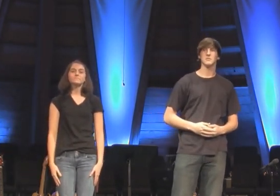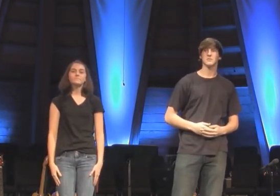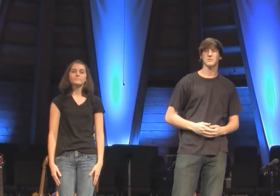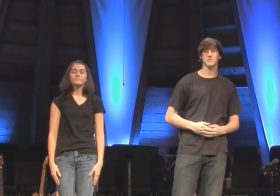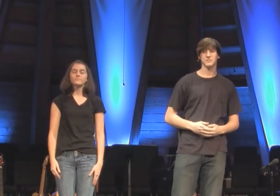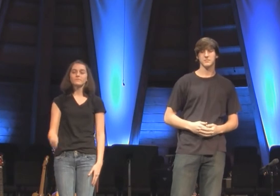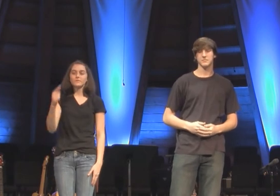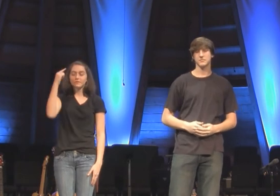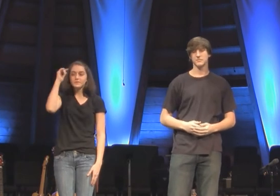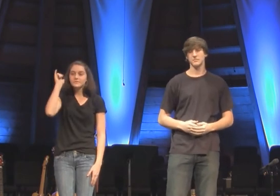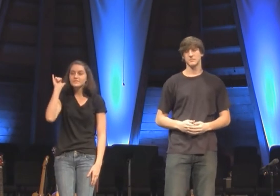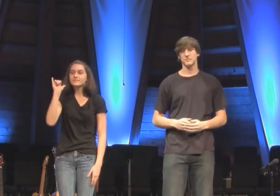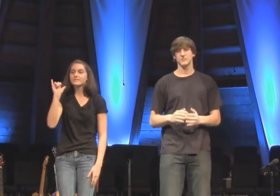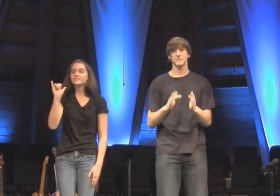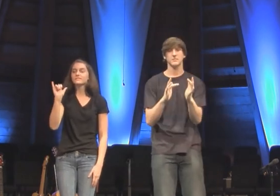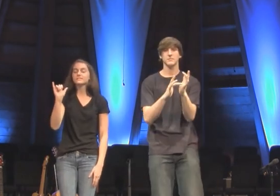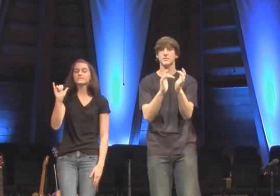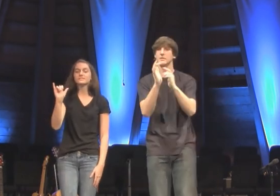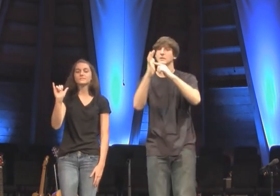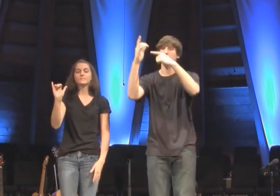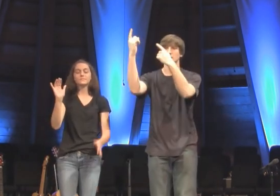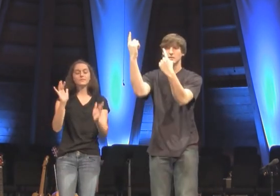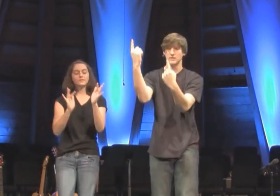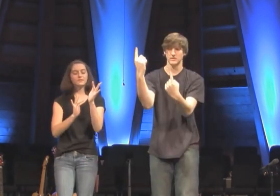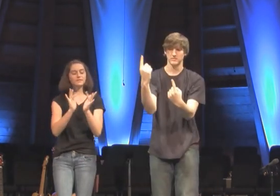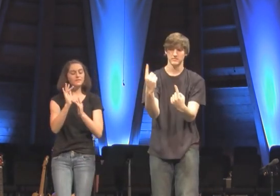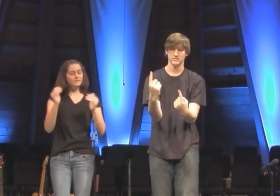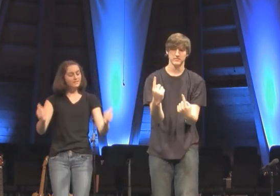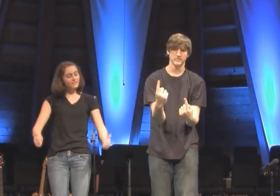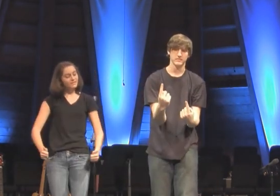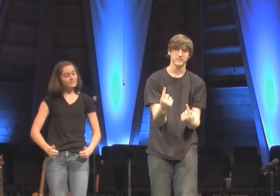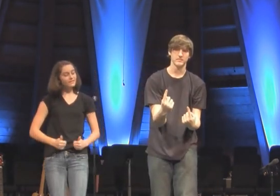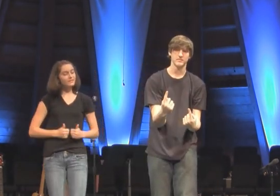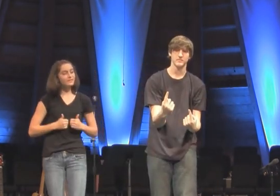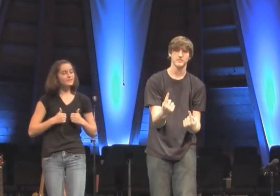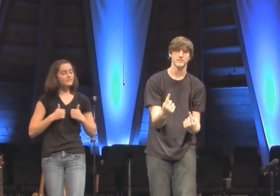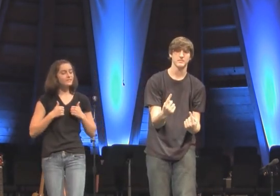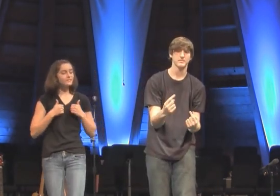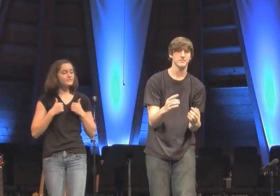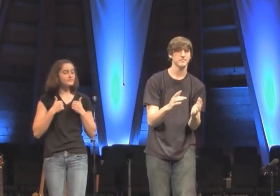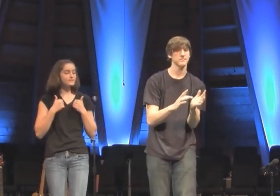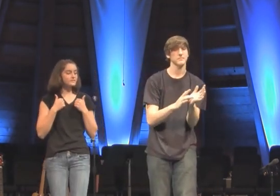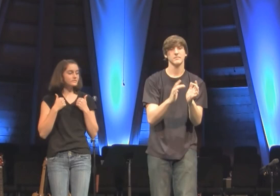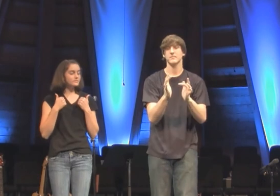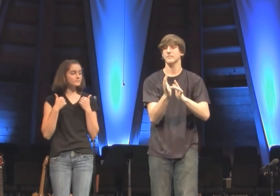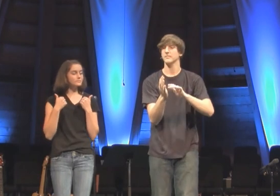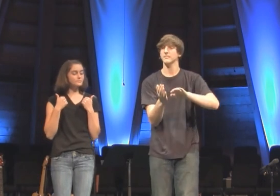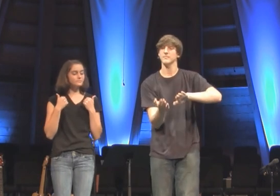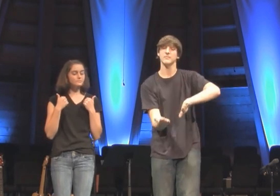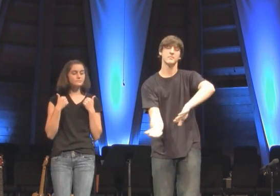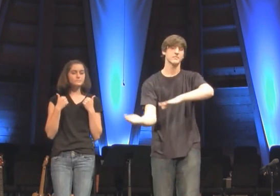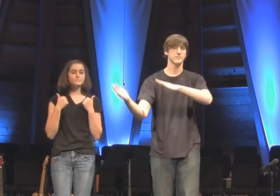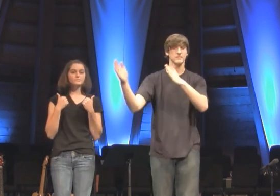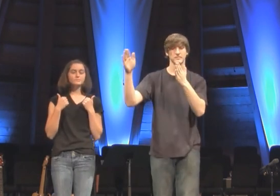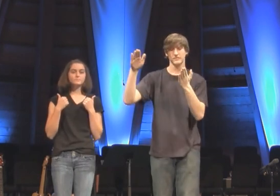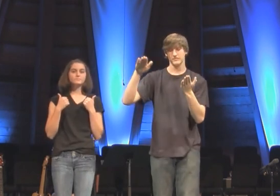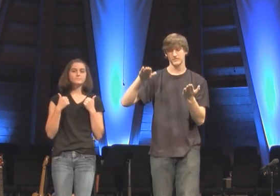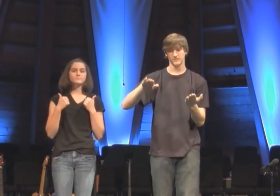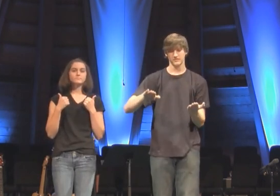see, he came, he lived and he died